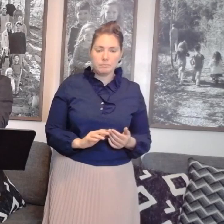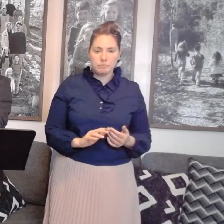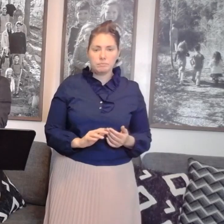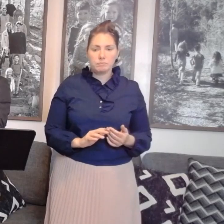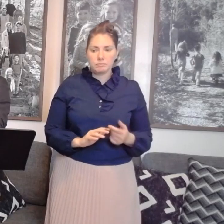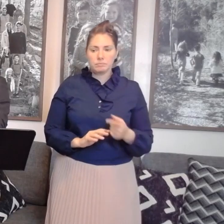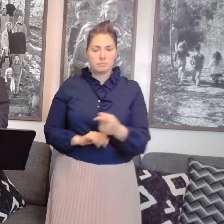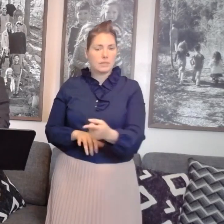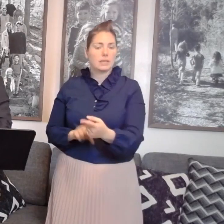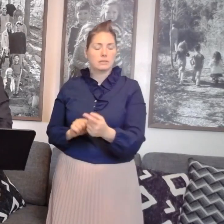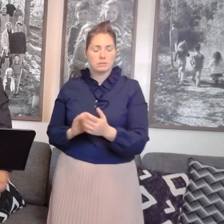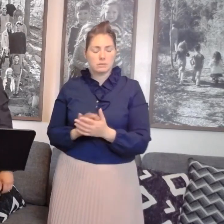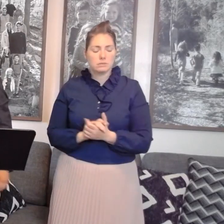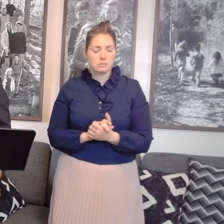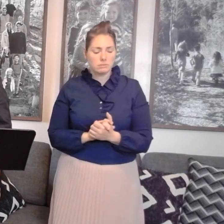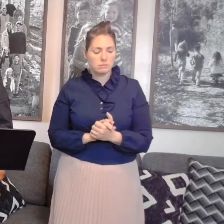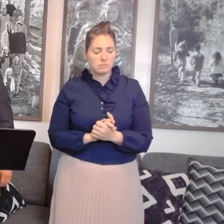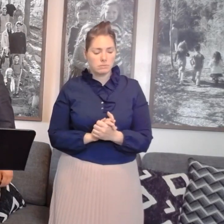Yes.